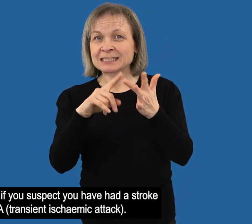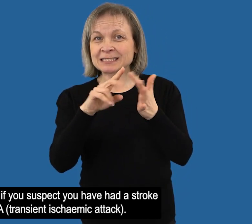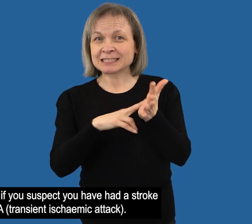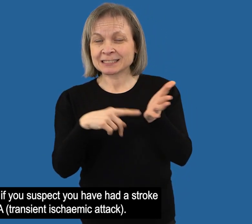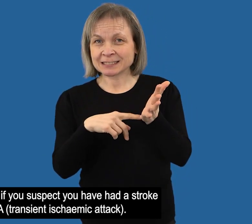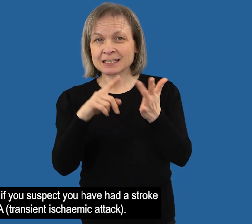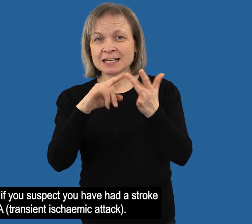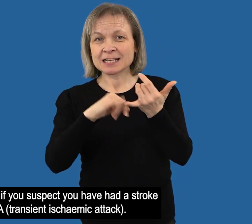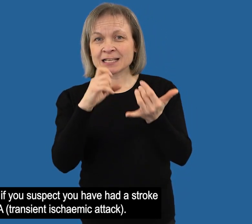attack.